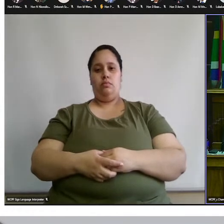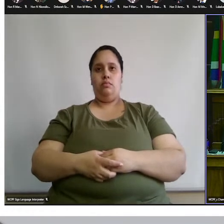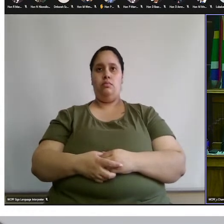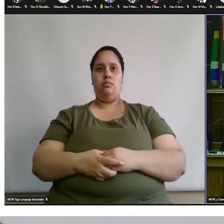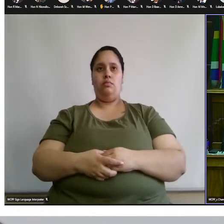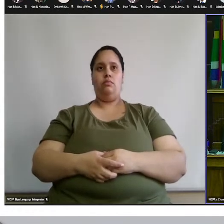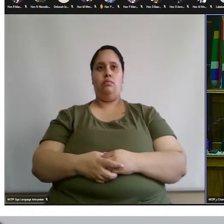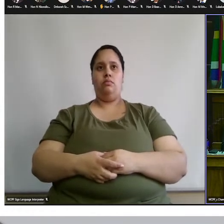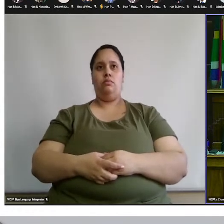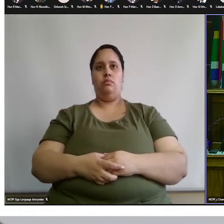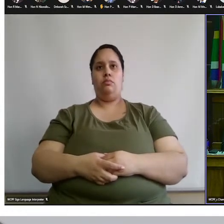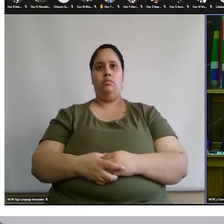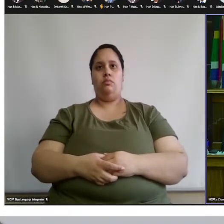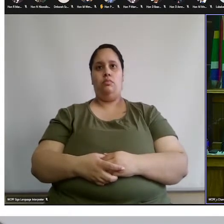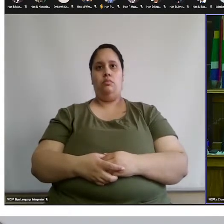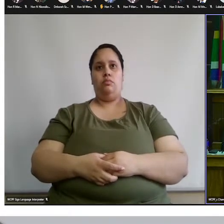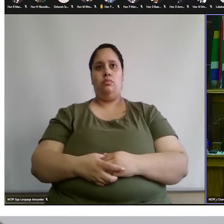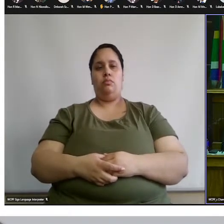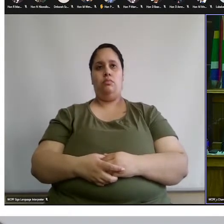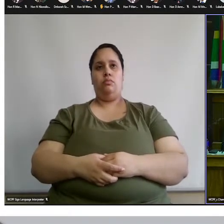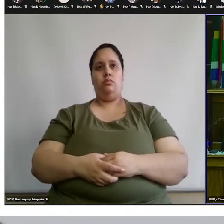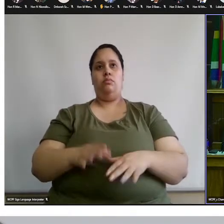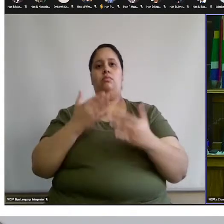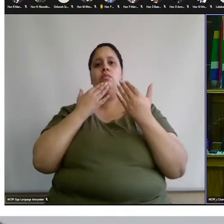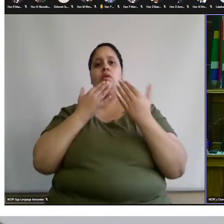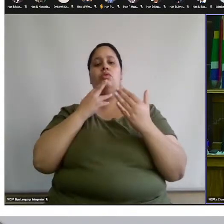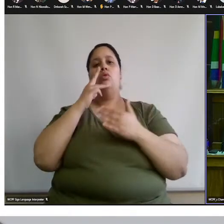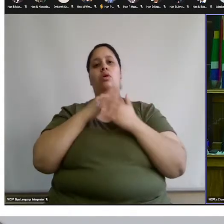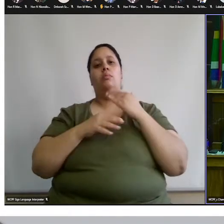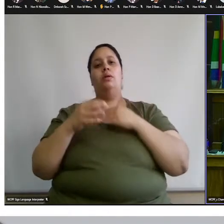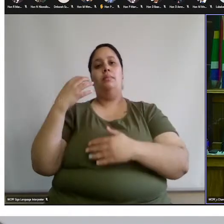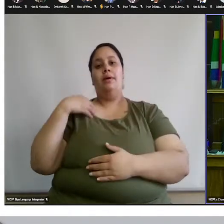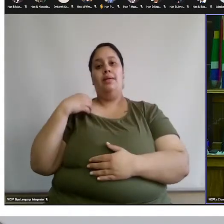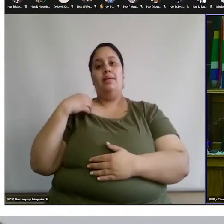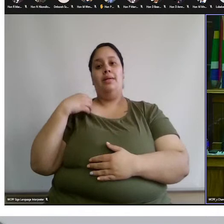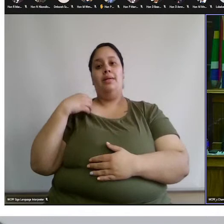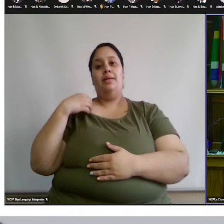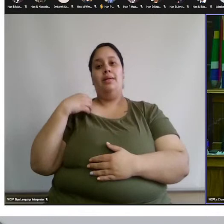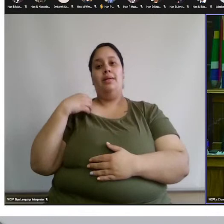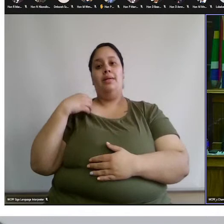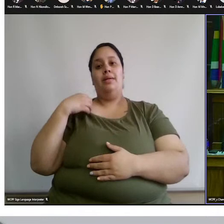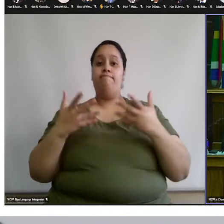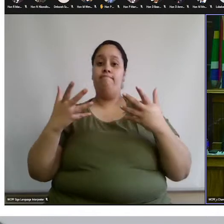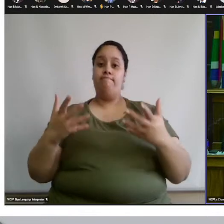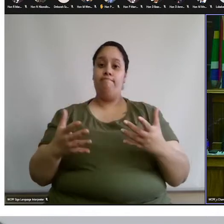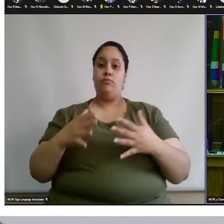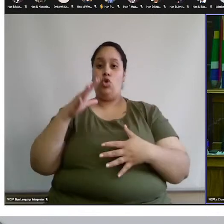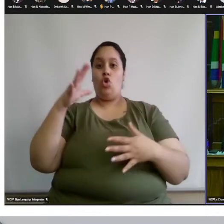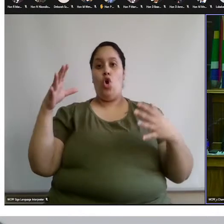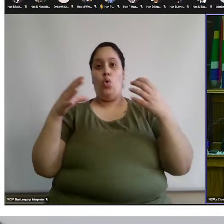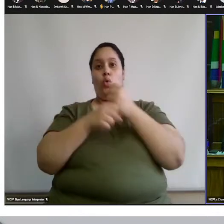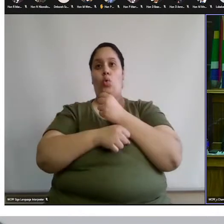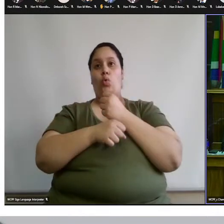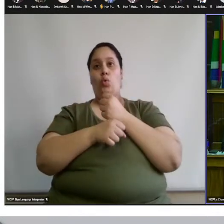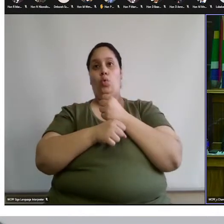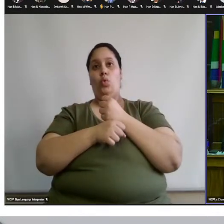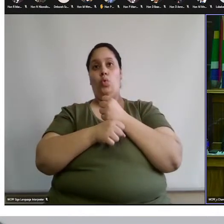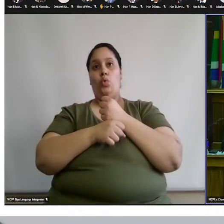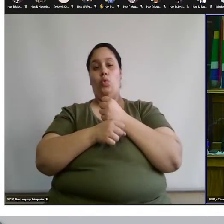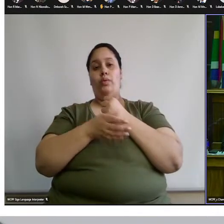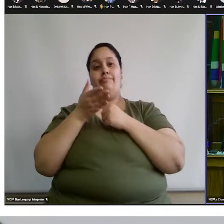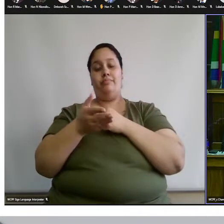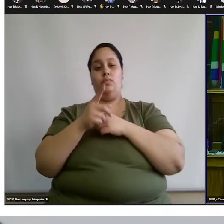Thank you, Honourable Minister. Honourable Members, that concludes this